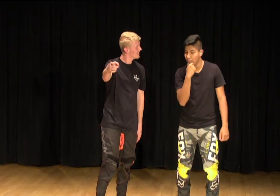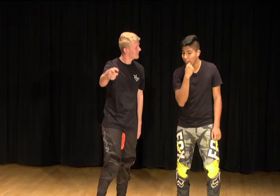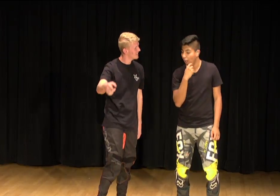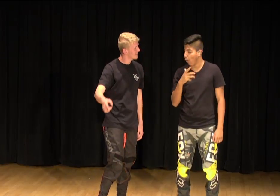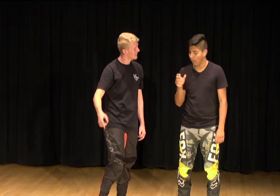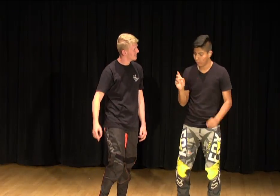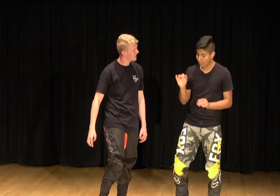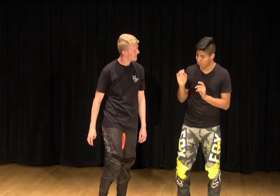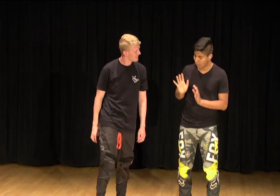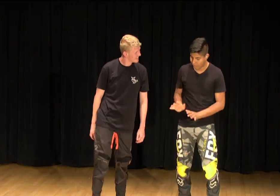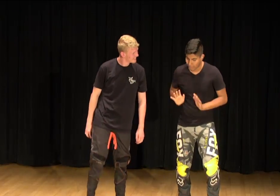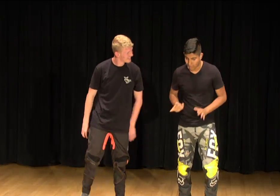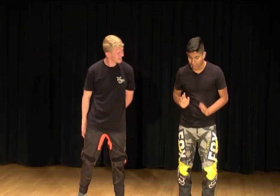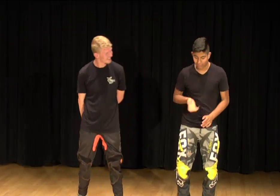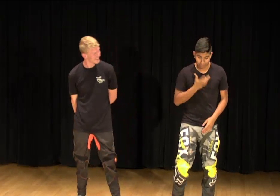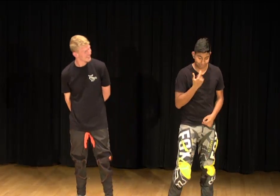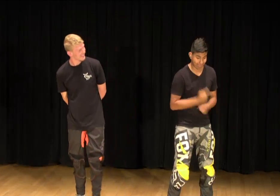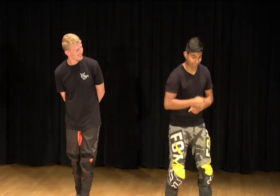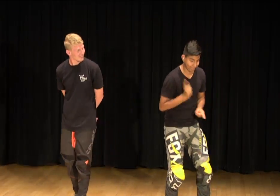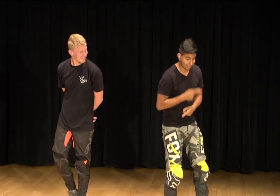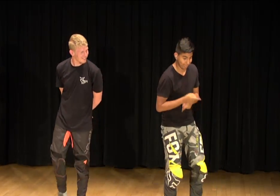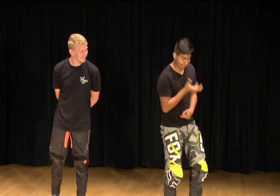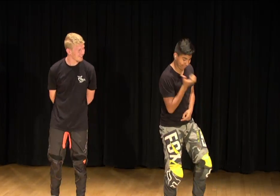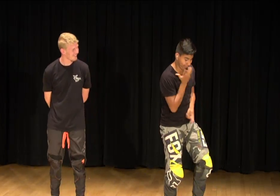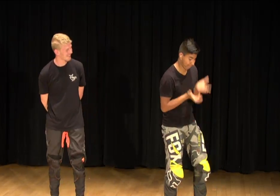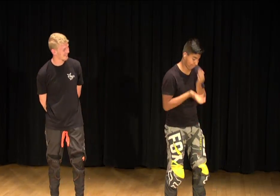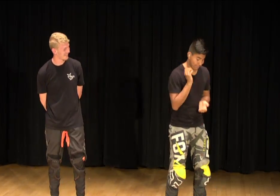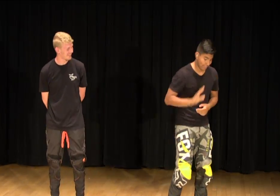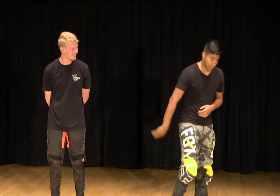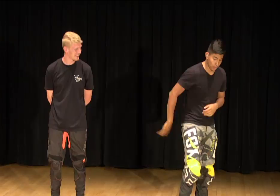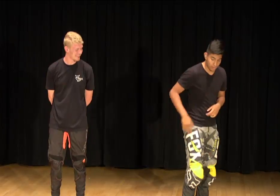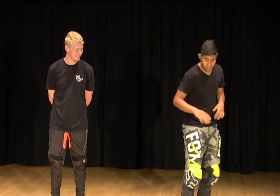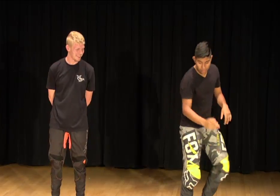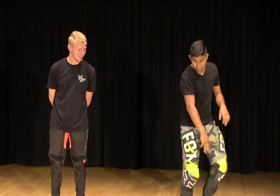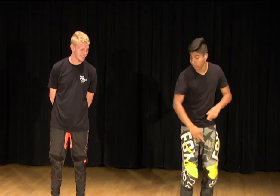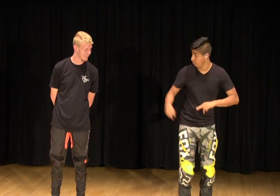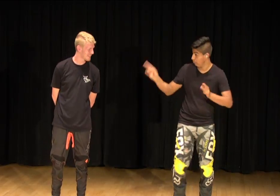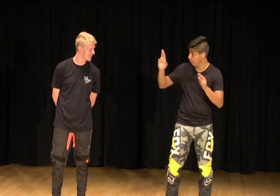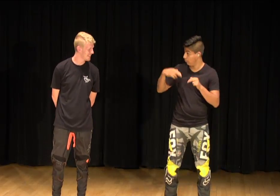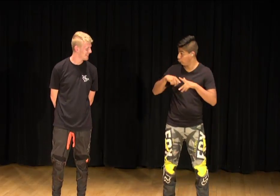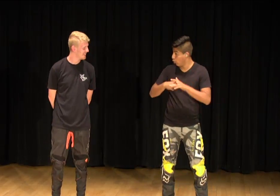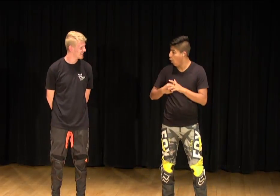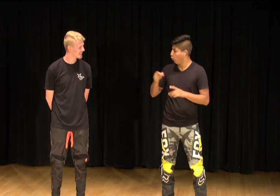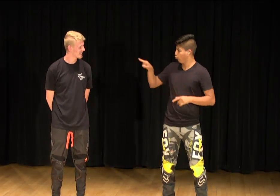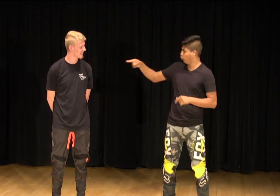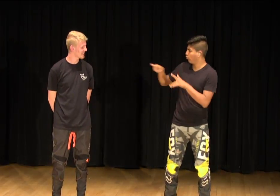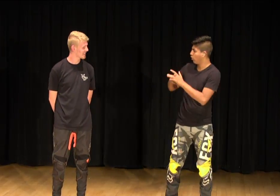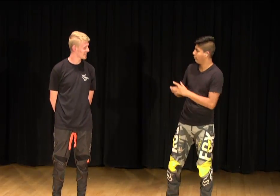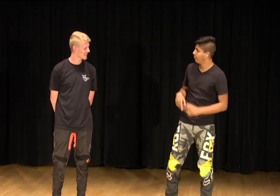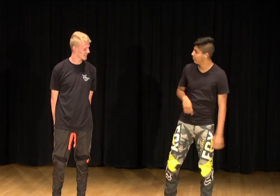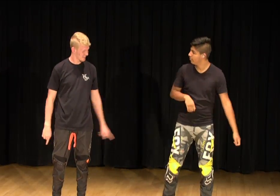focus on what we're doing. Oh, okay, whoa, okay. Right. Yes, I just forget about the girl. Okay, I'm ready. Should I start or are you gonna